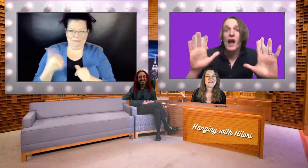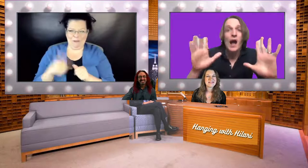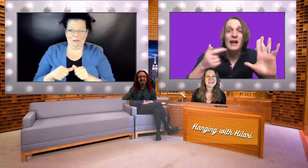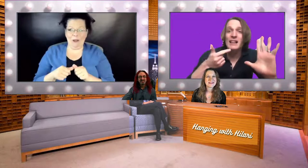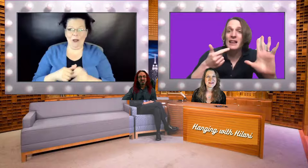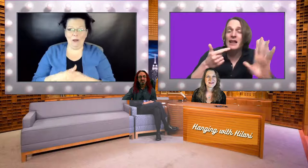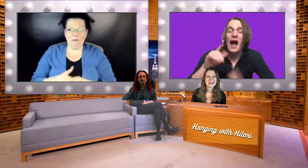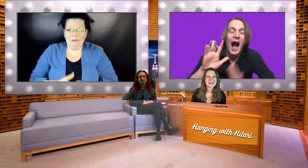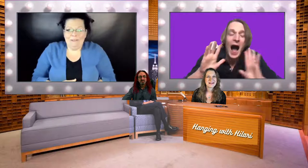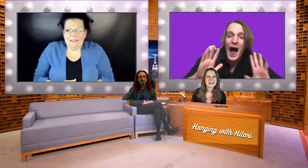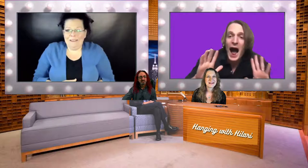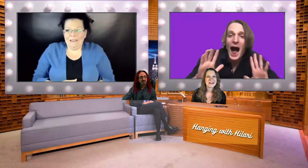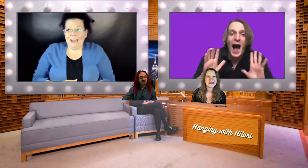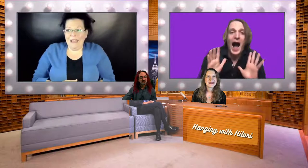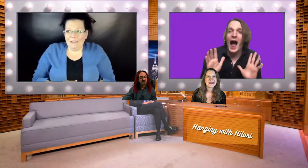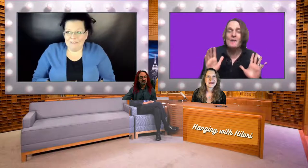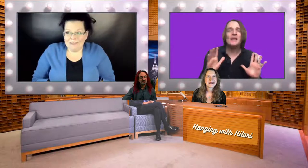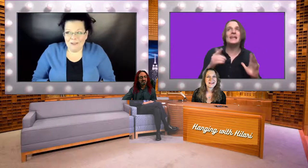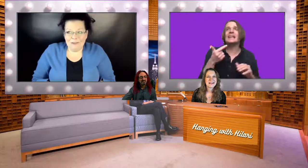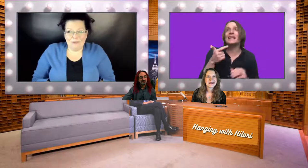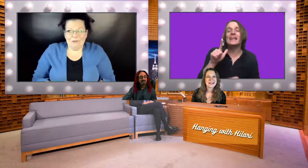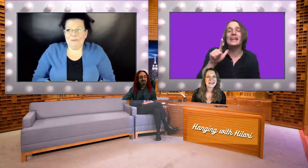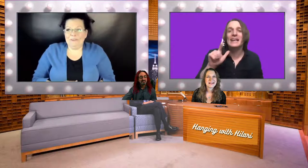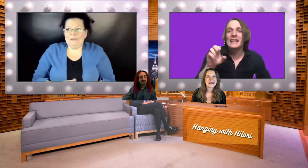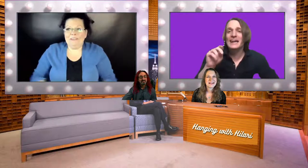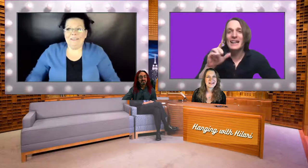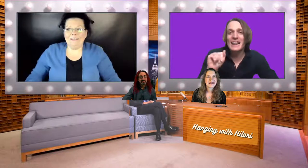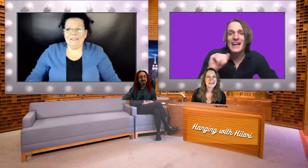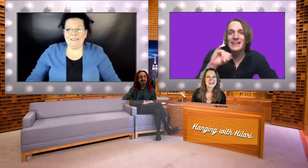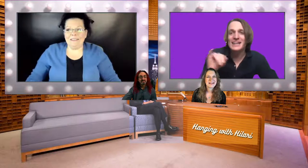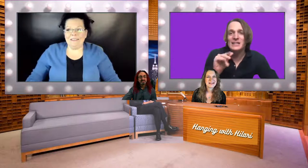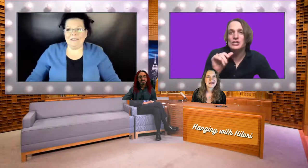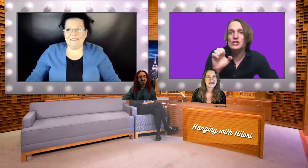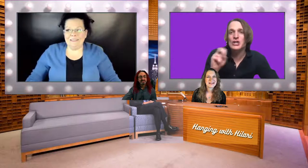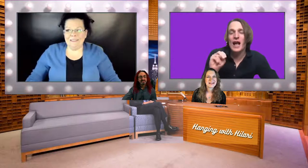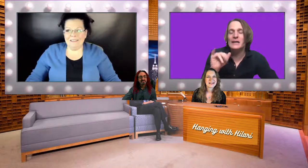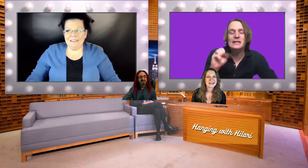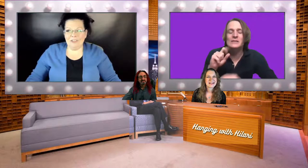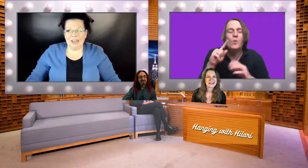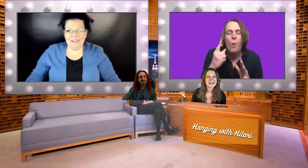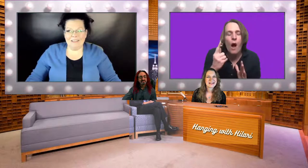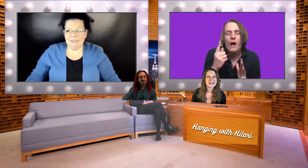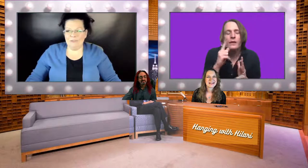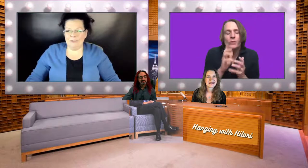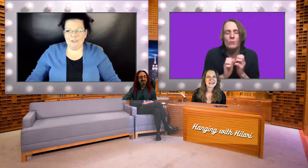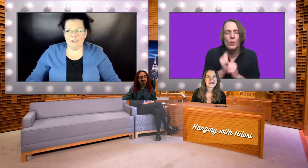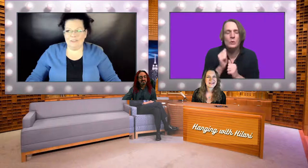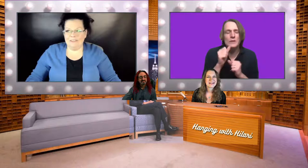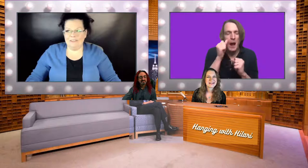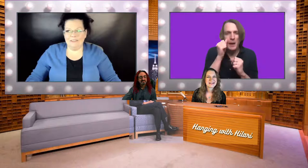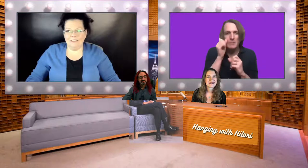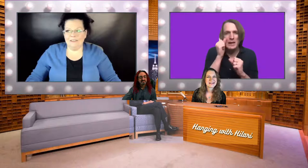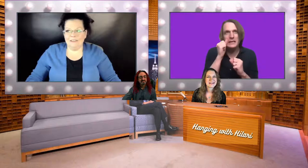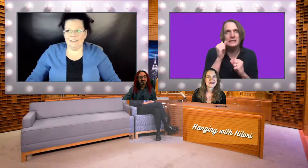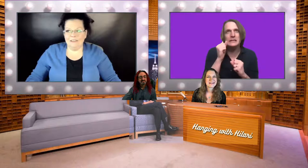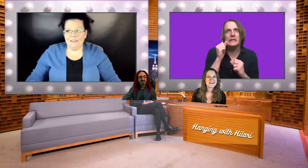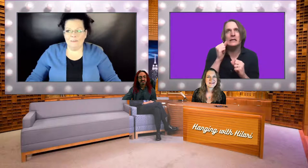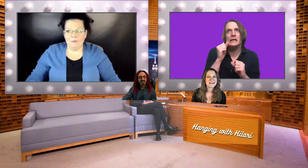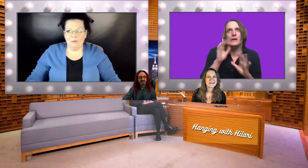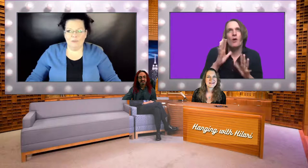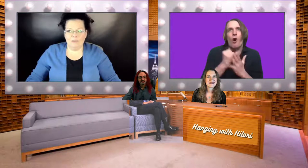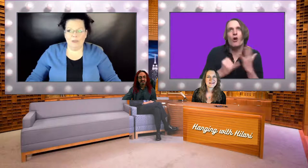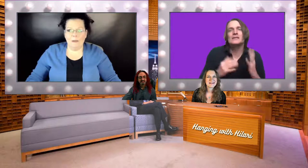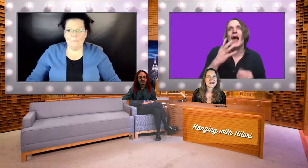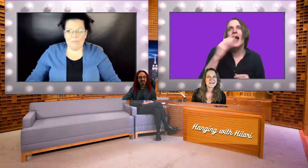before. Oh, I'm embarrassing already. I have to tell you, Glenda Jackson was just